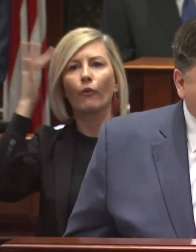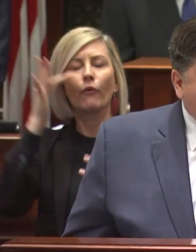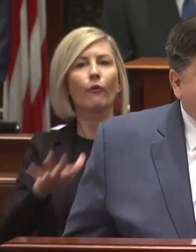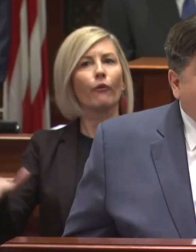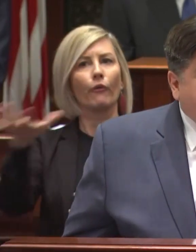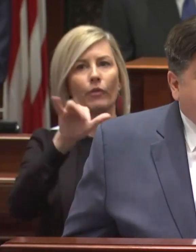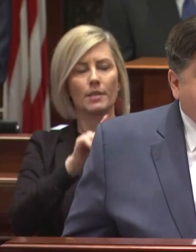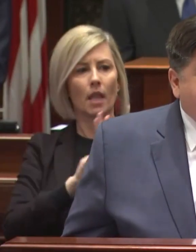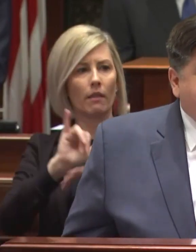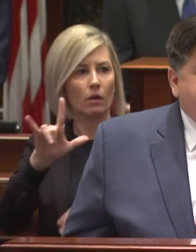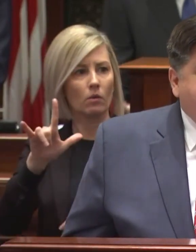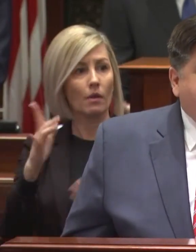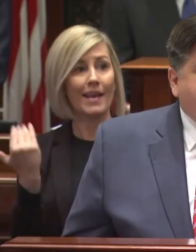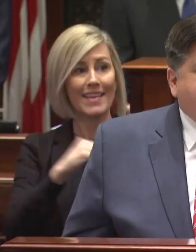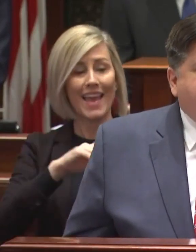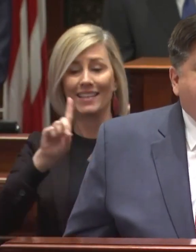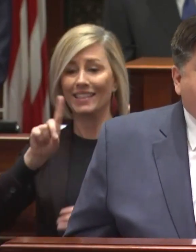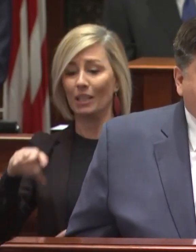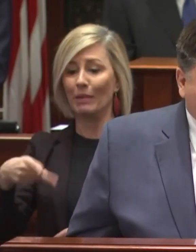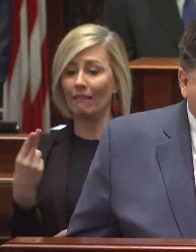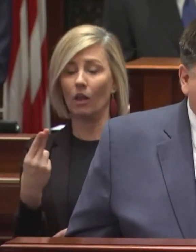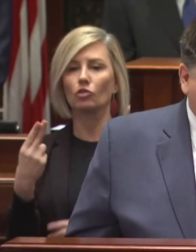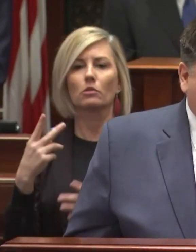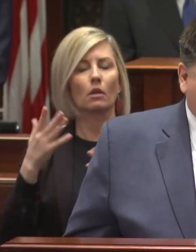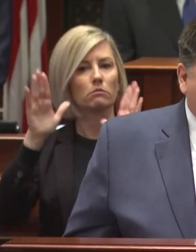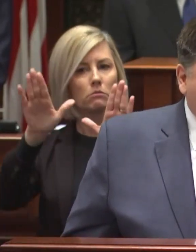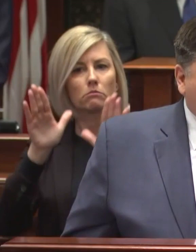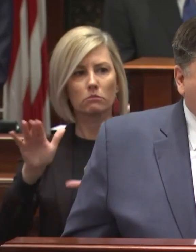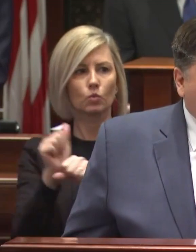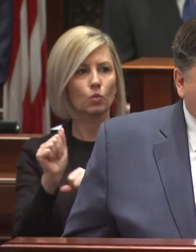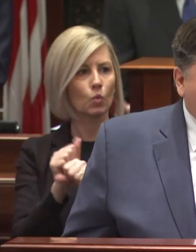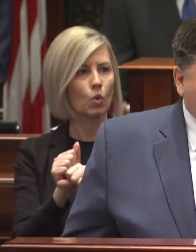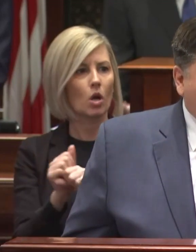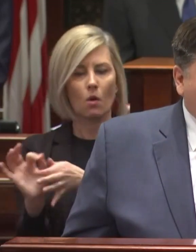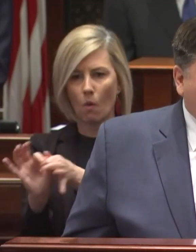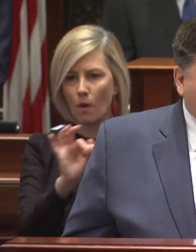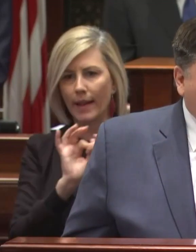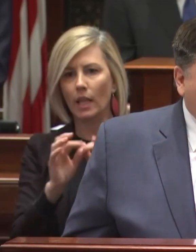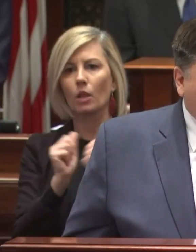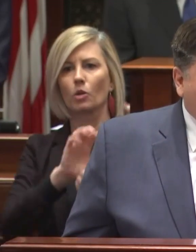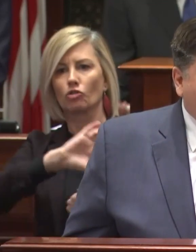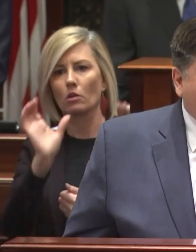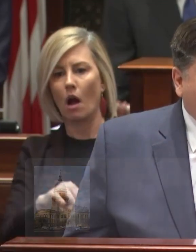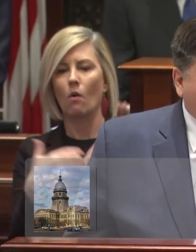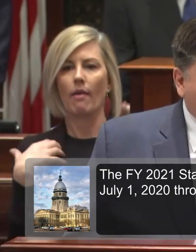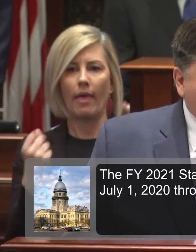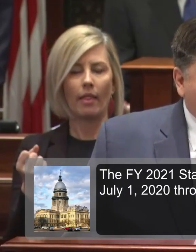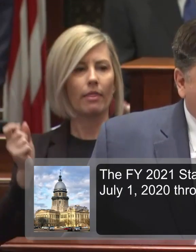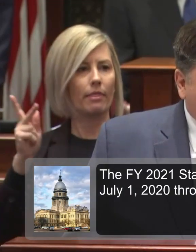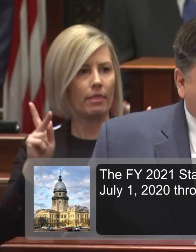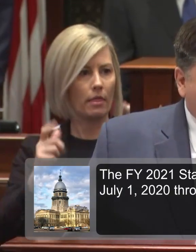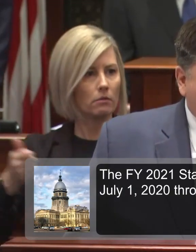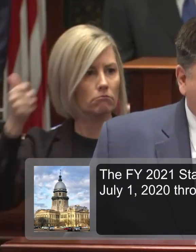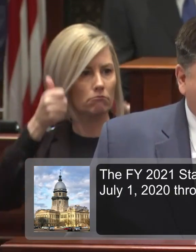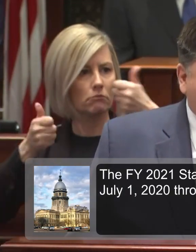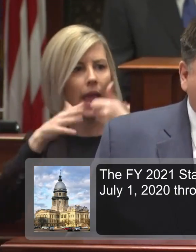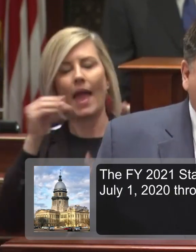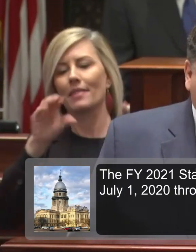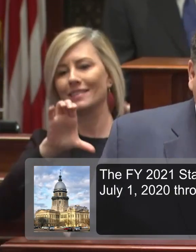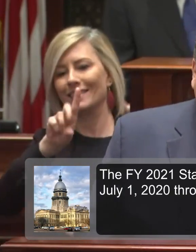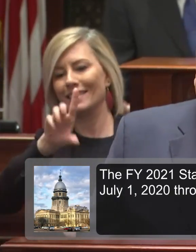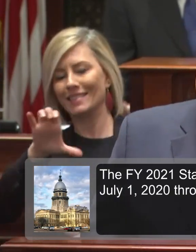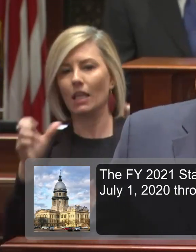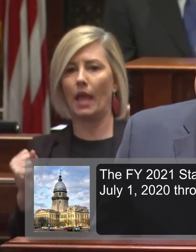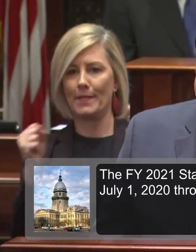Illinois. And once again, DPH has done outstanding work coordinating with Chicago health officials and the CDC